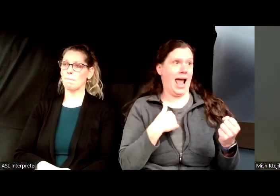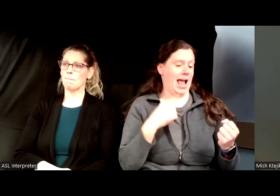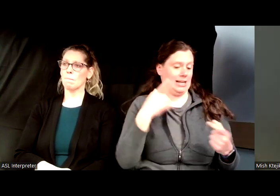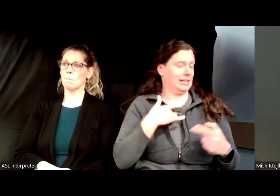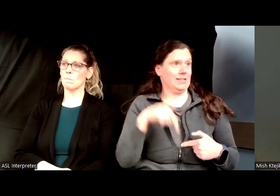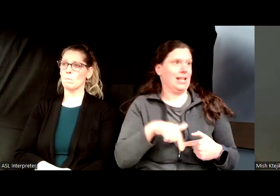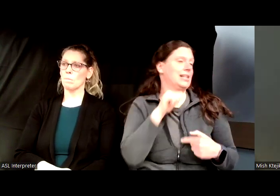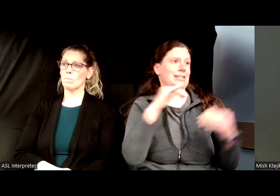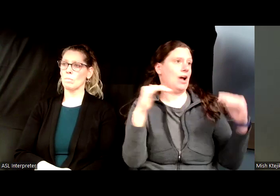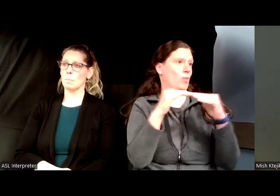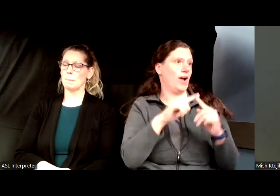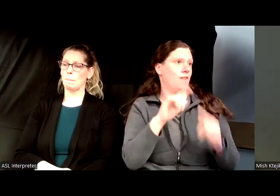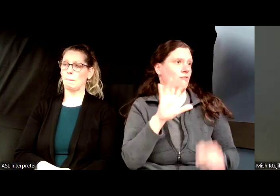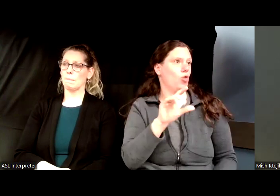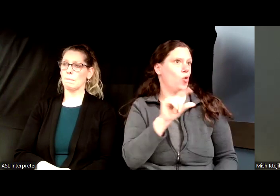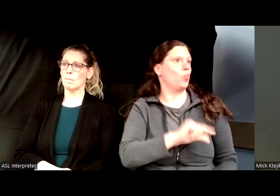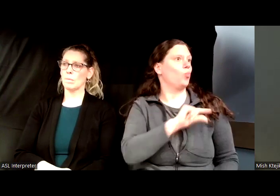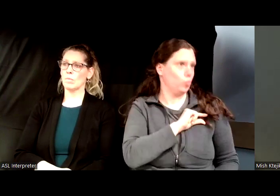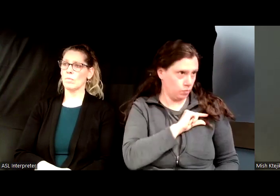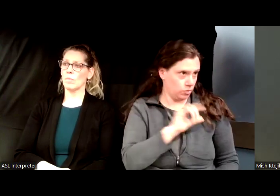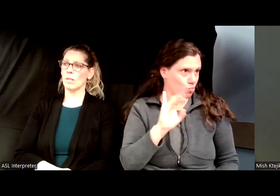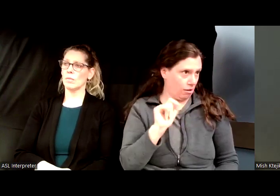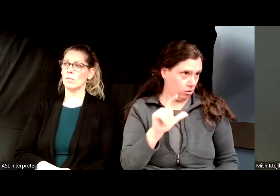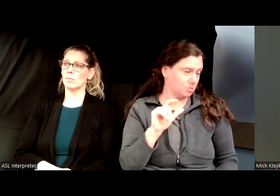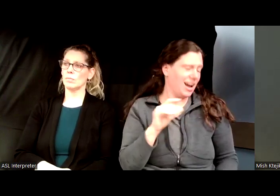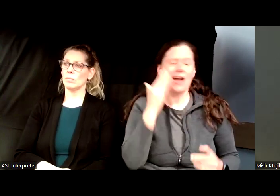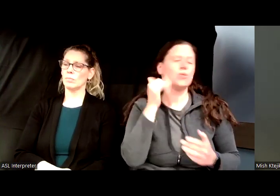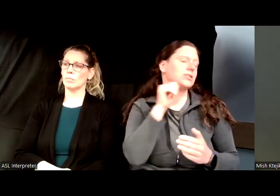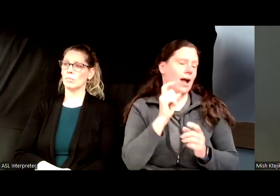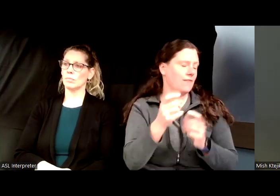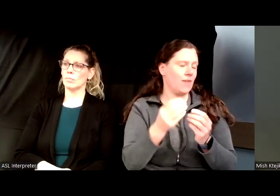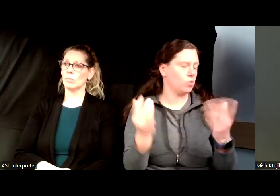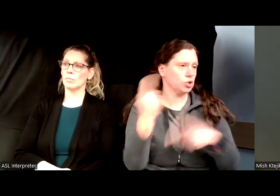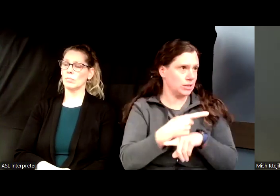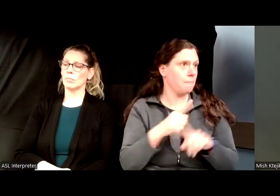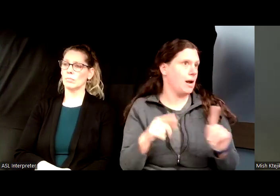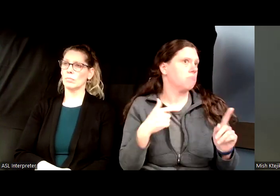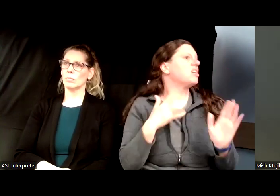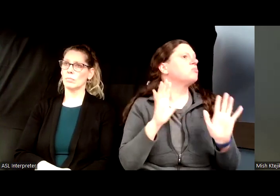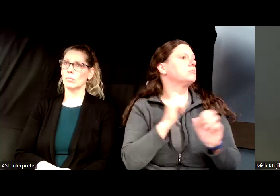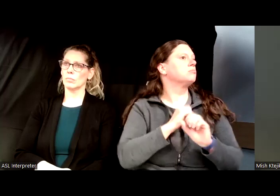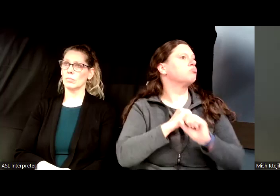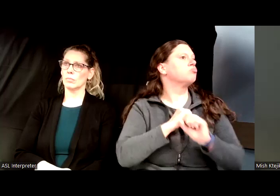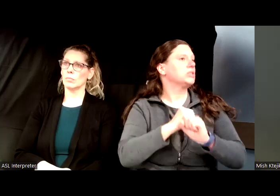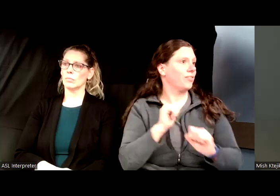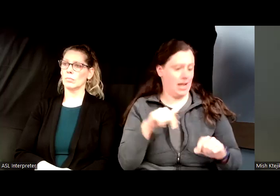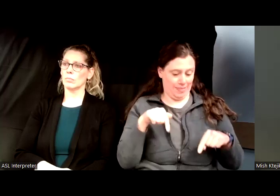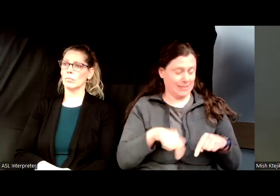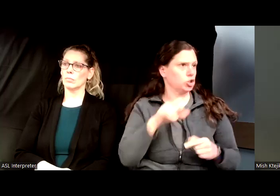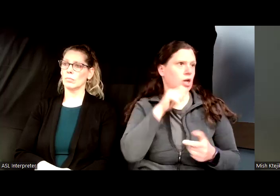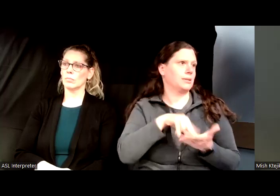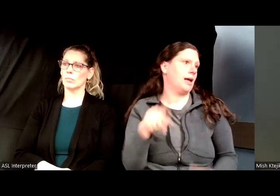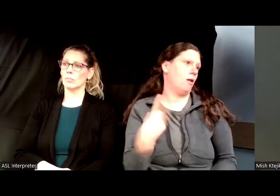performance test or anything. So I don't think this is an equivalent for quality.